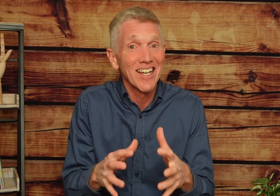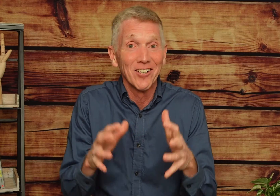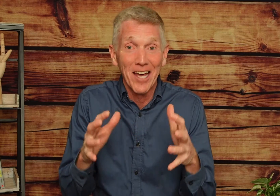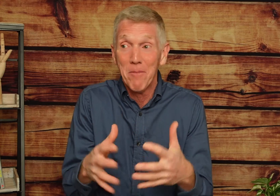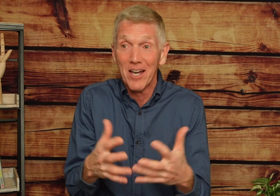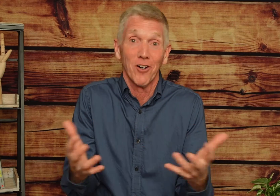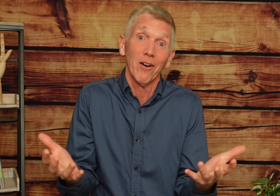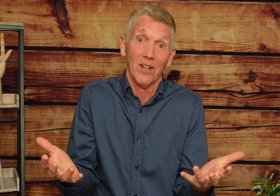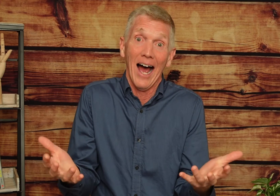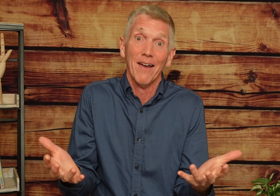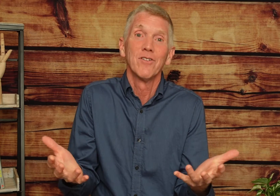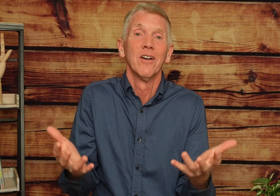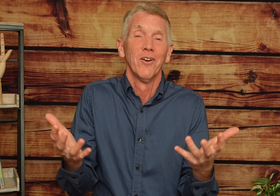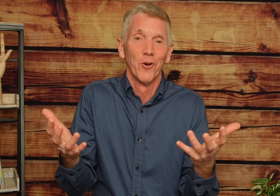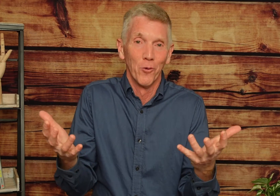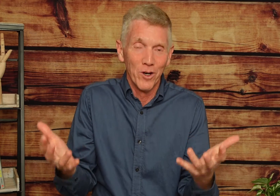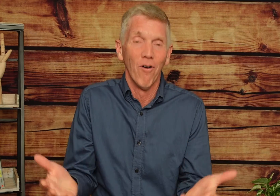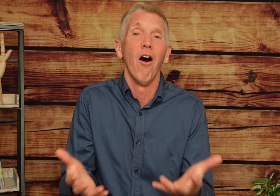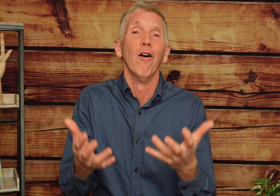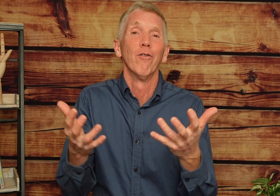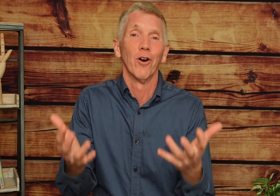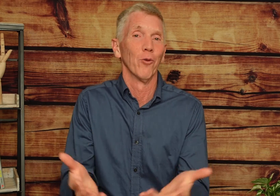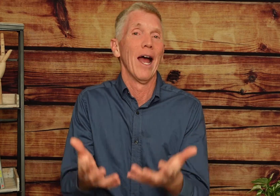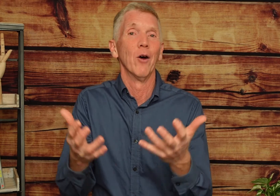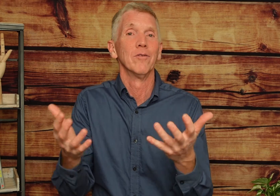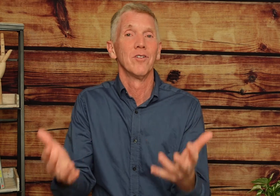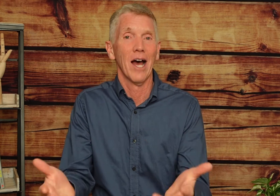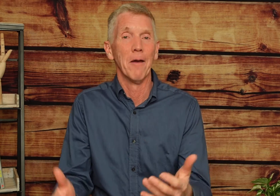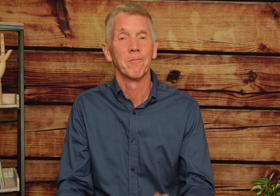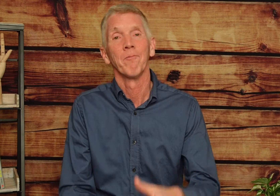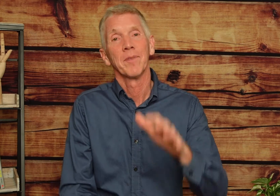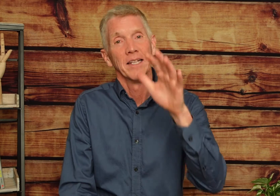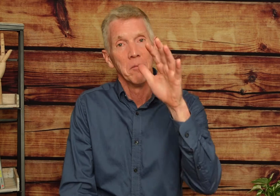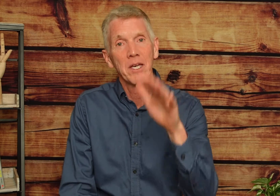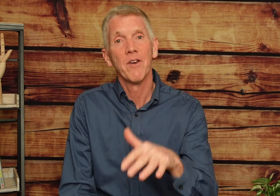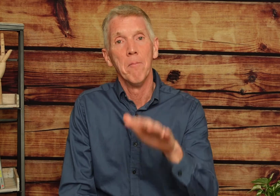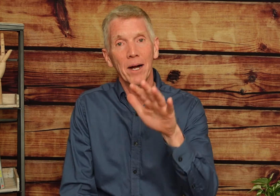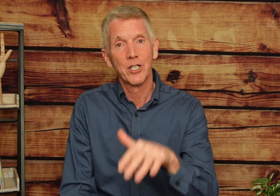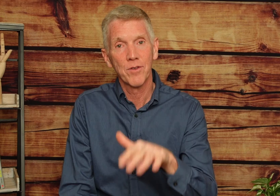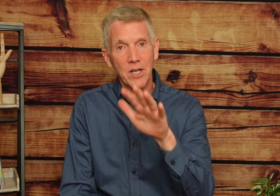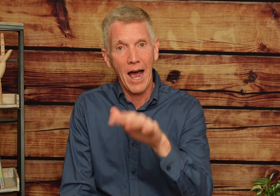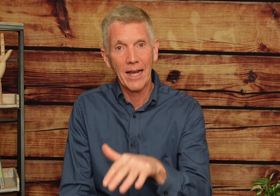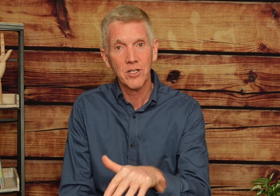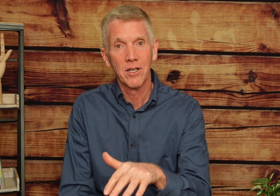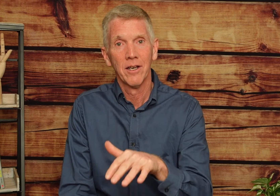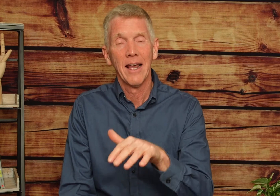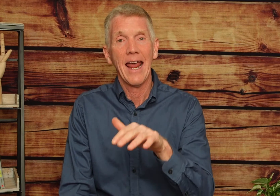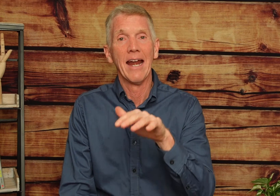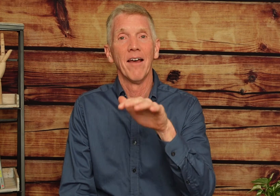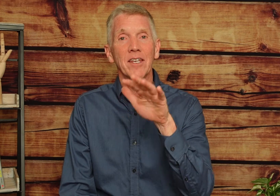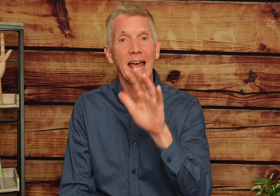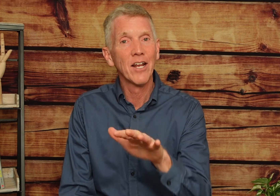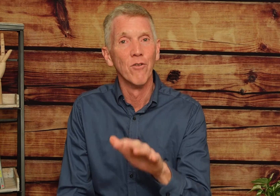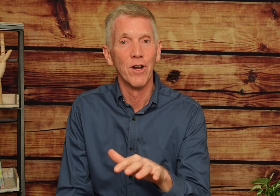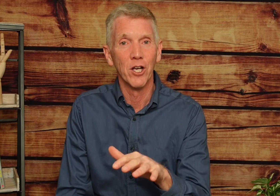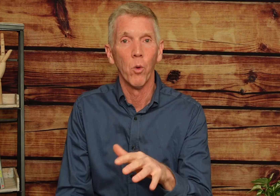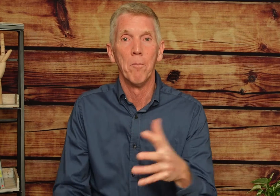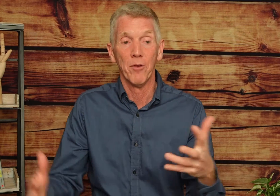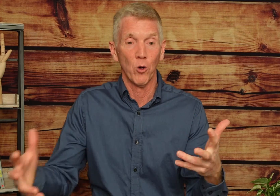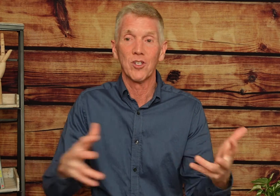day because our lives revolve around time. Let me give you a bunch of signs, and at the end of the video, we'll put those